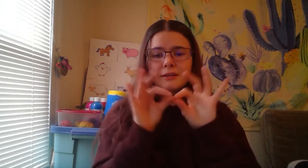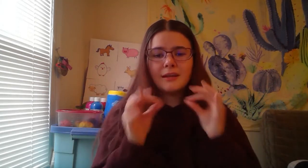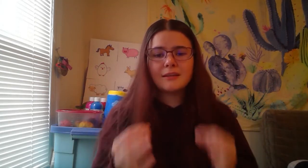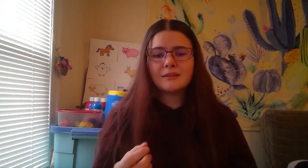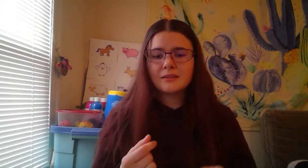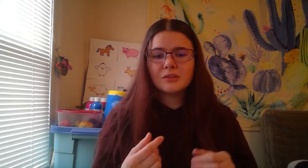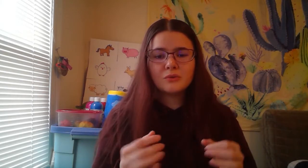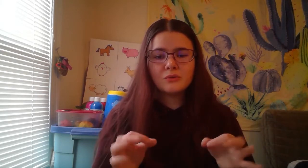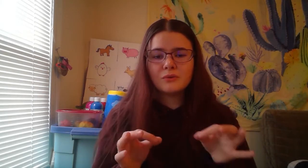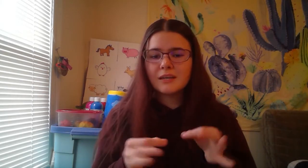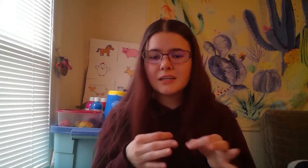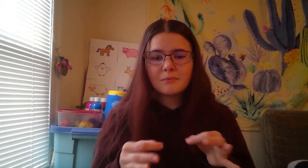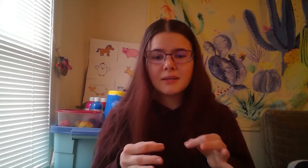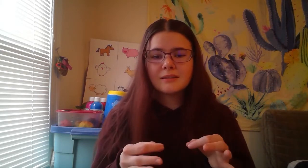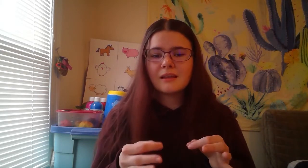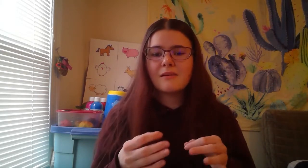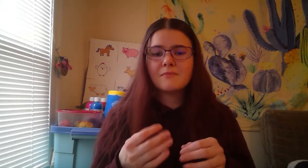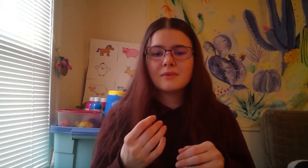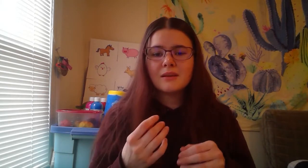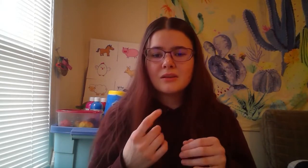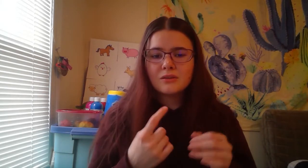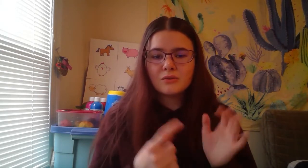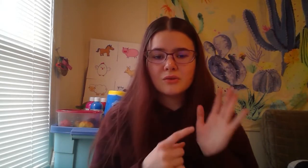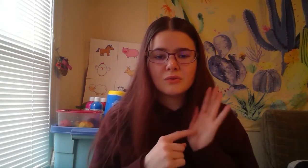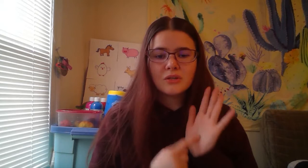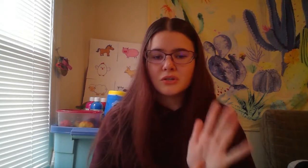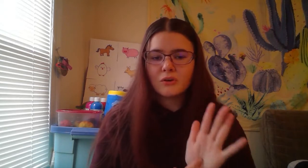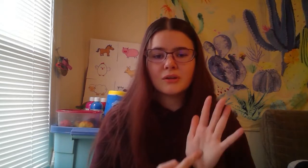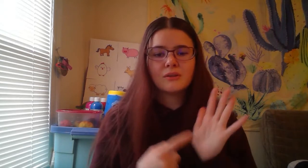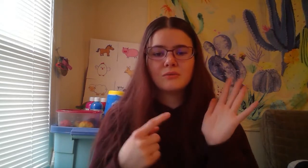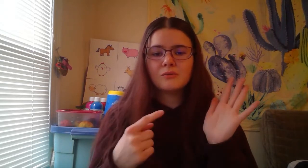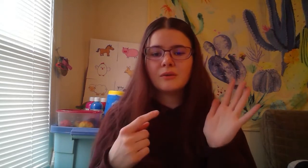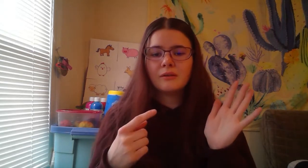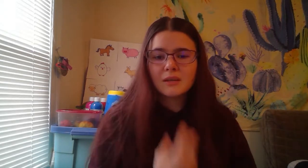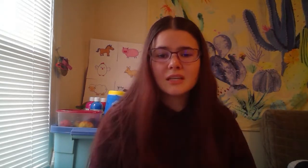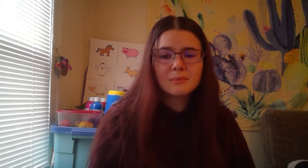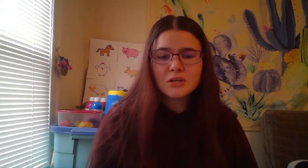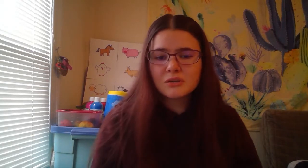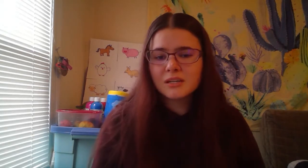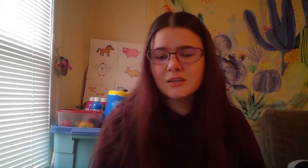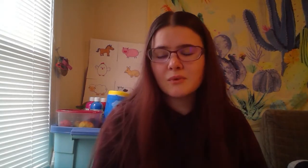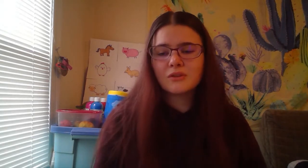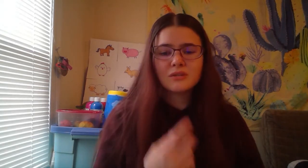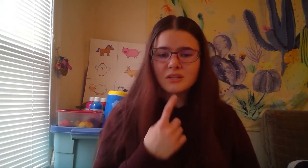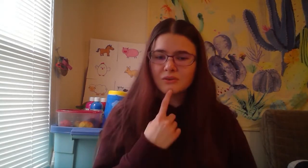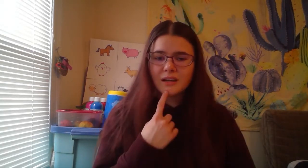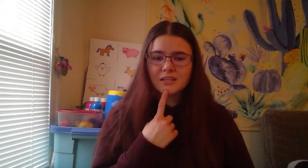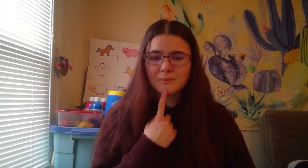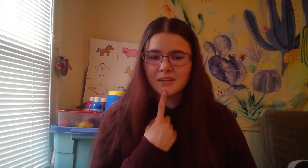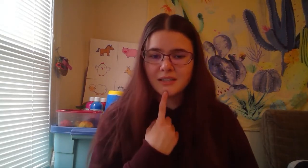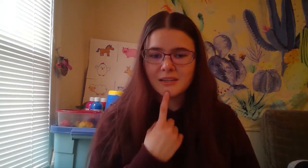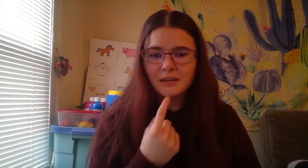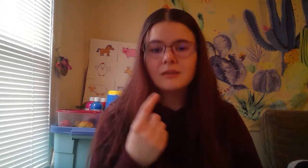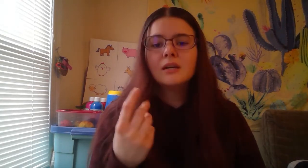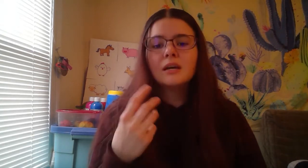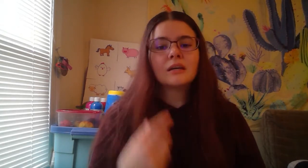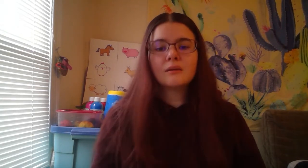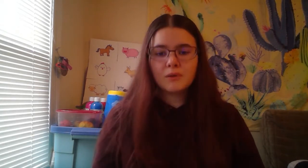important and to express them to you and showing you. Especially when they're still not speaking yet, it can be